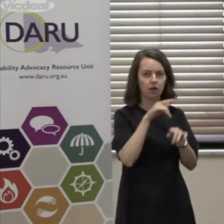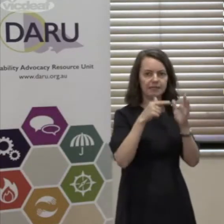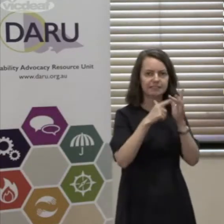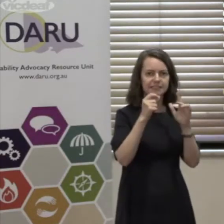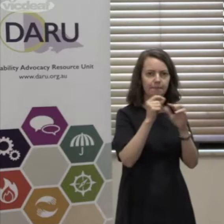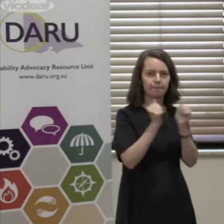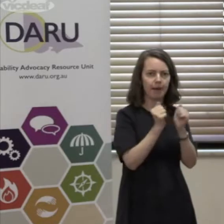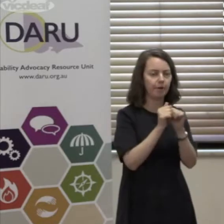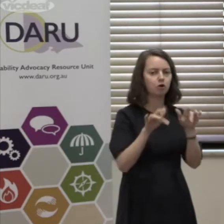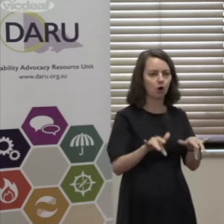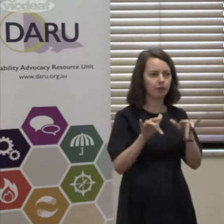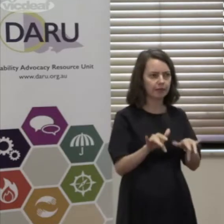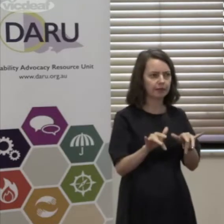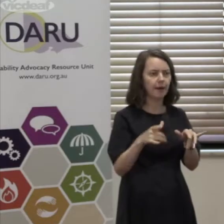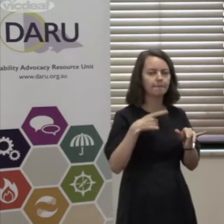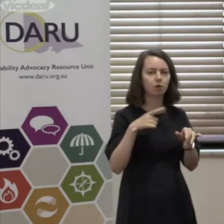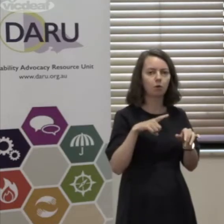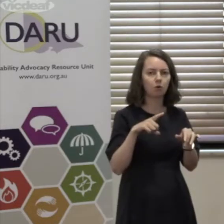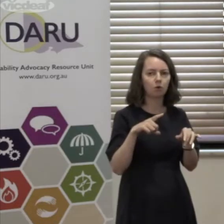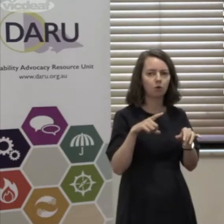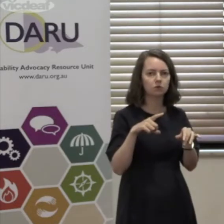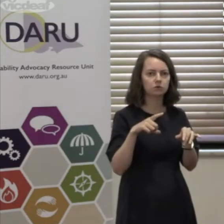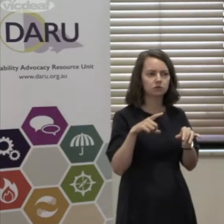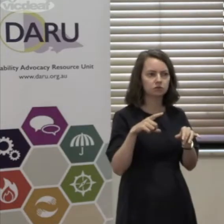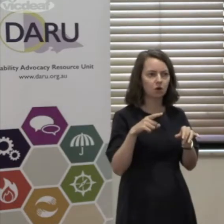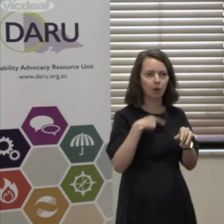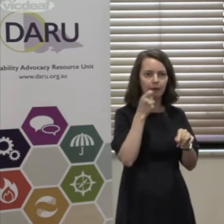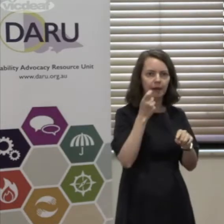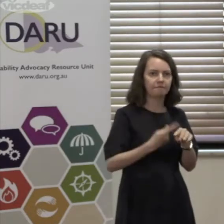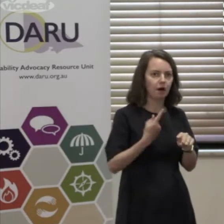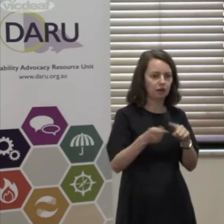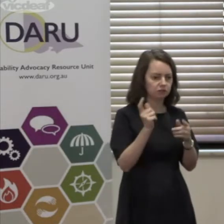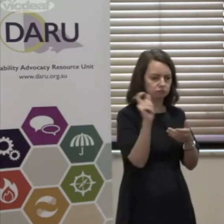were meeting with our Victorian colleagues yesterday and I was coming here today, we've rushed it out